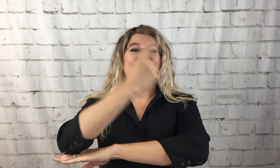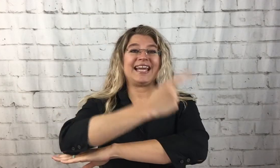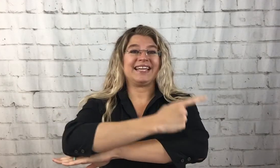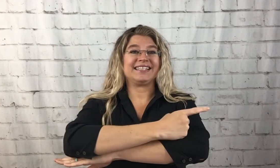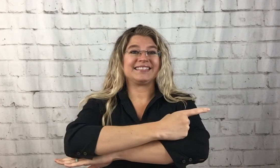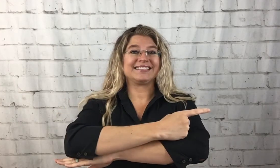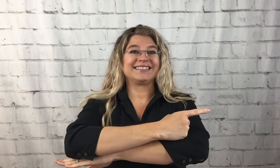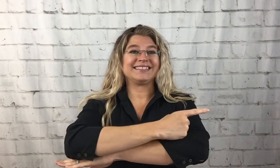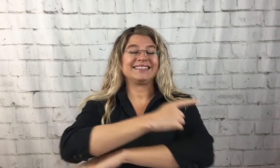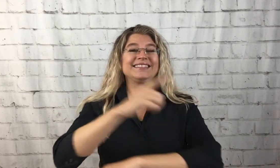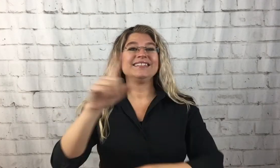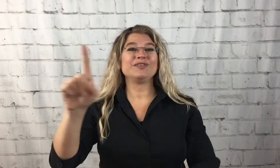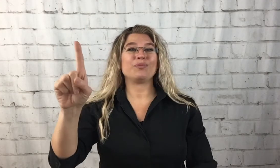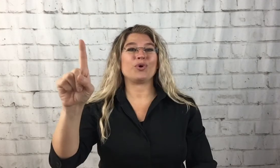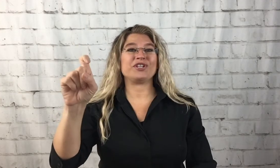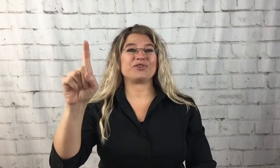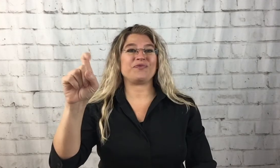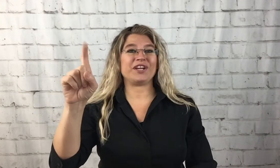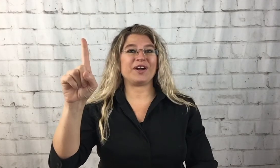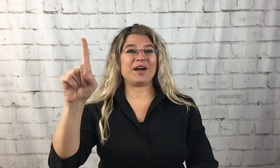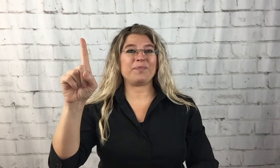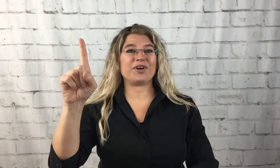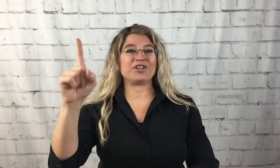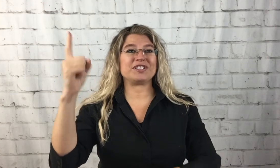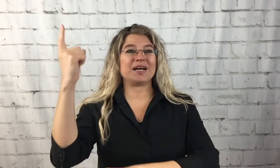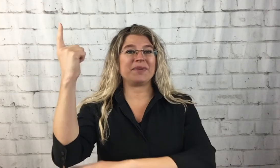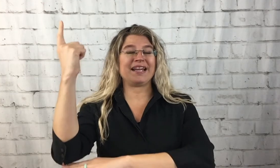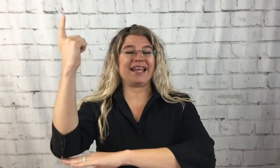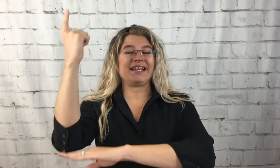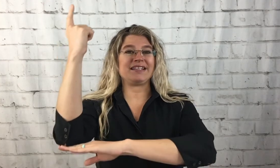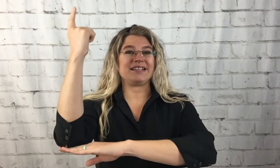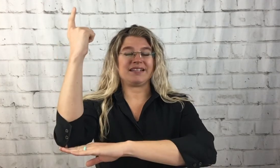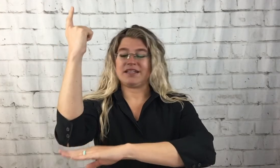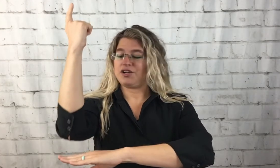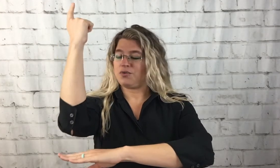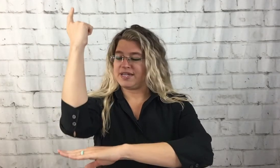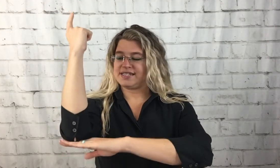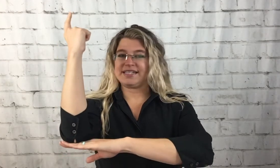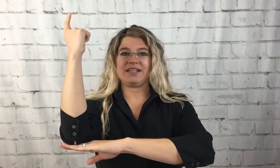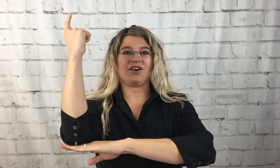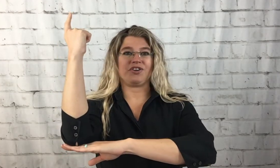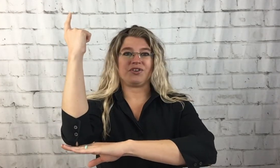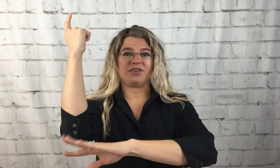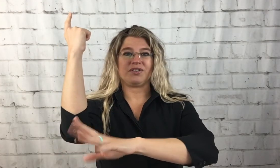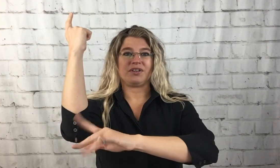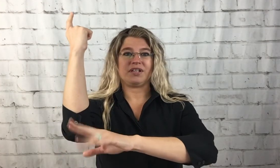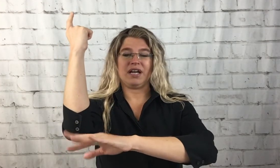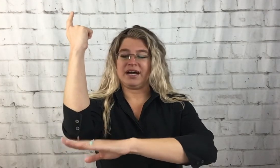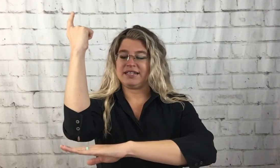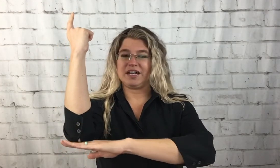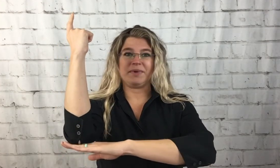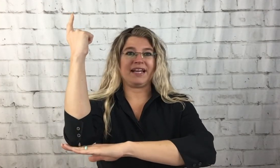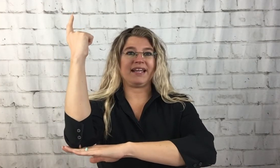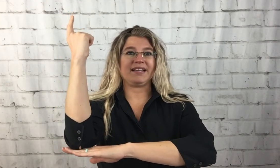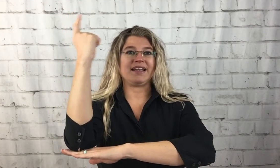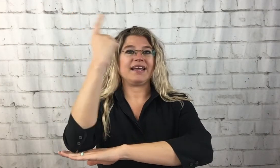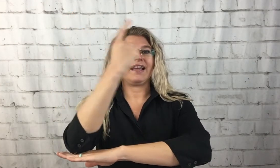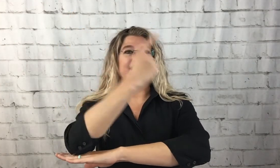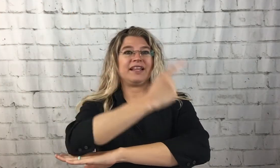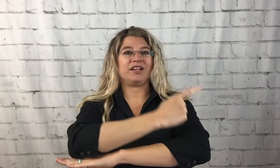Day. Point your finger up on your dominant hand. Rest it on your non-dominant hand and then